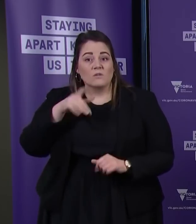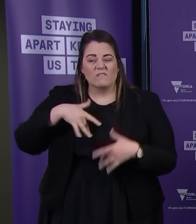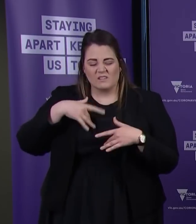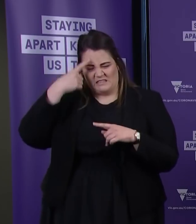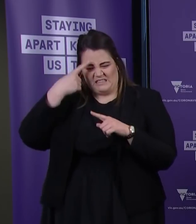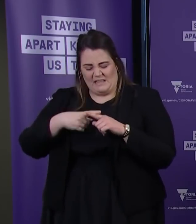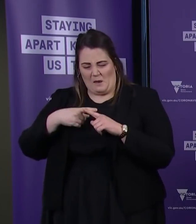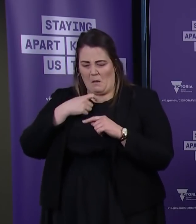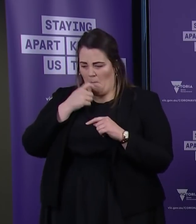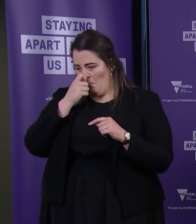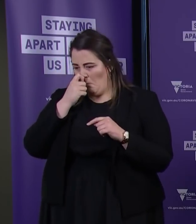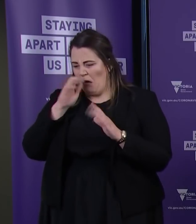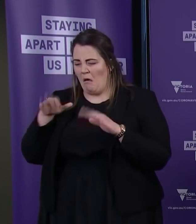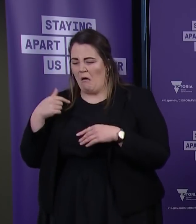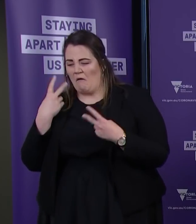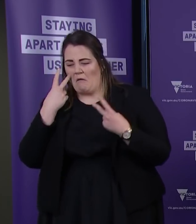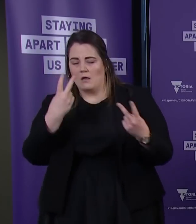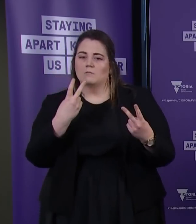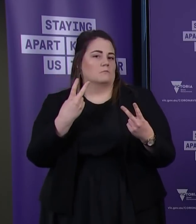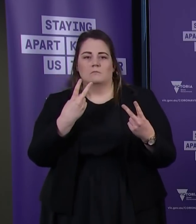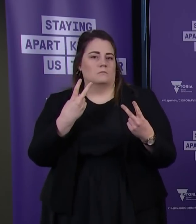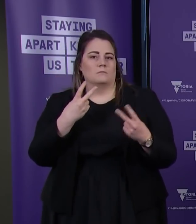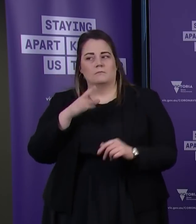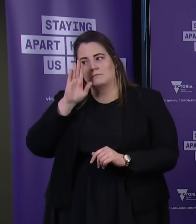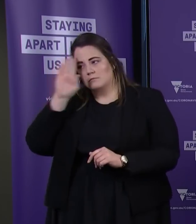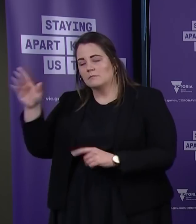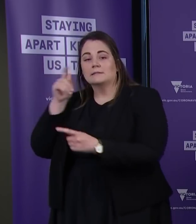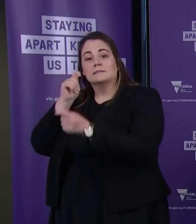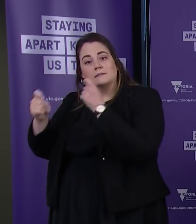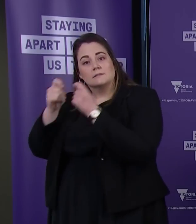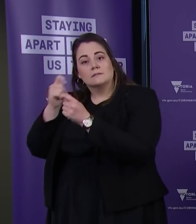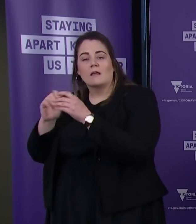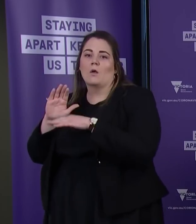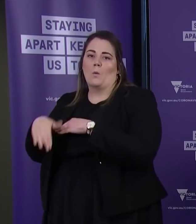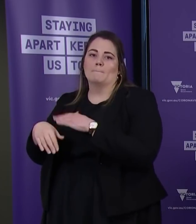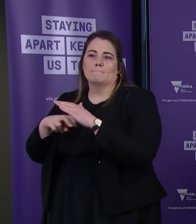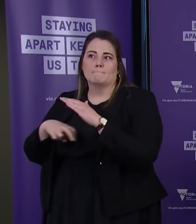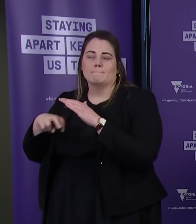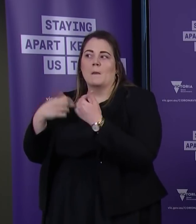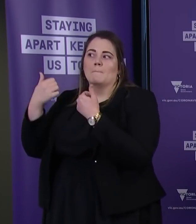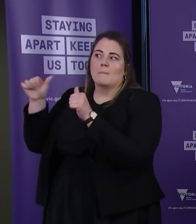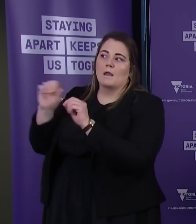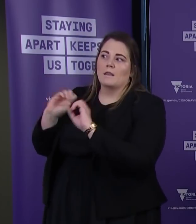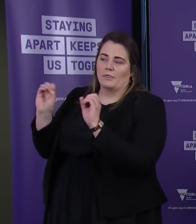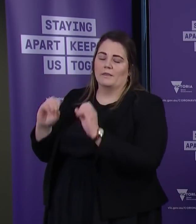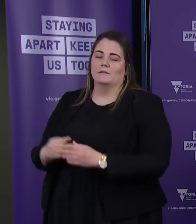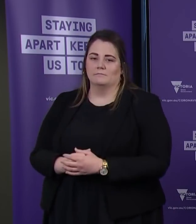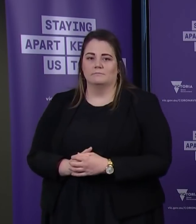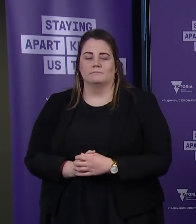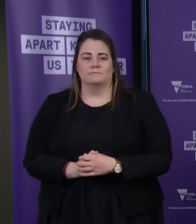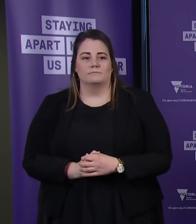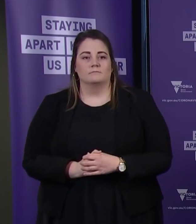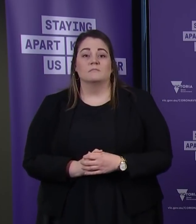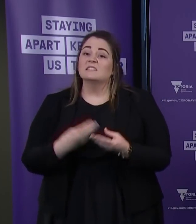tested first, get that result back, and don't visit anyone if you've got compatible symptoms. And it's mild illness in